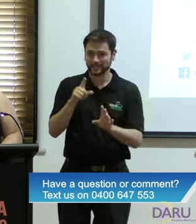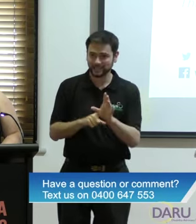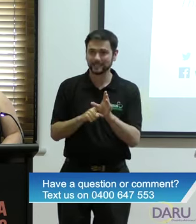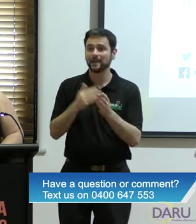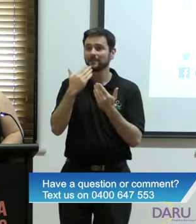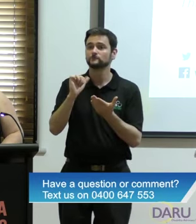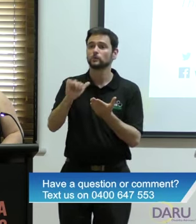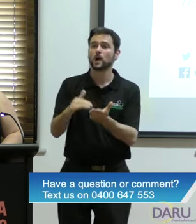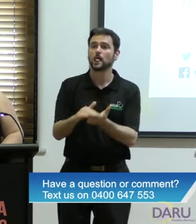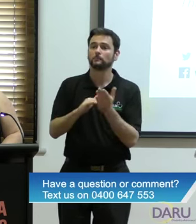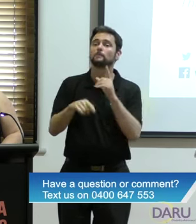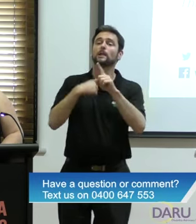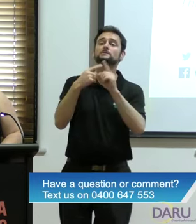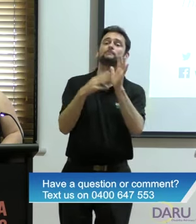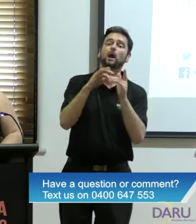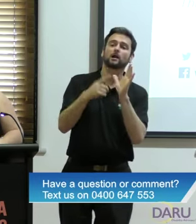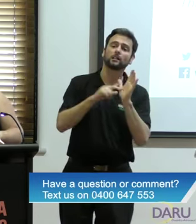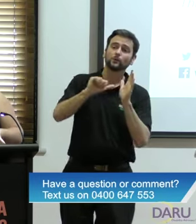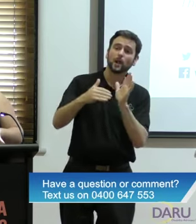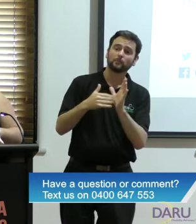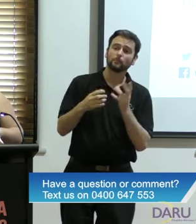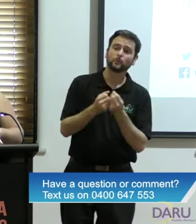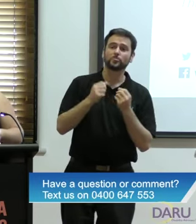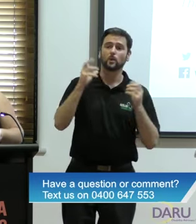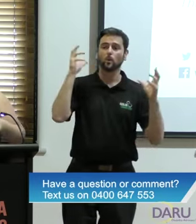and Michael for the audio. Thank you to the